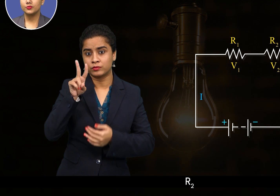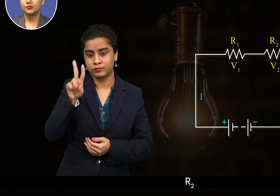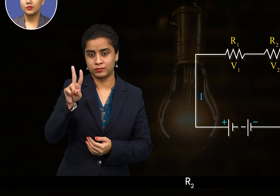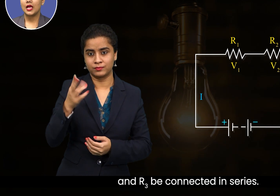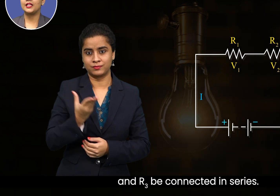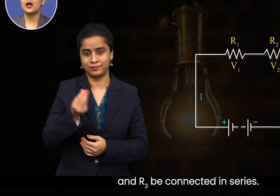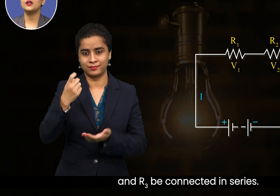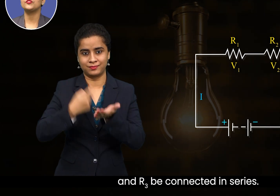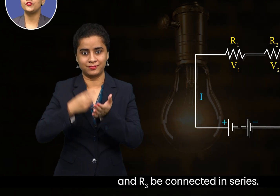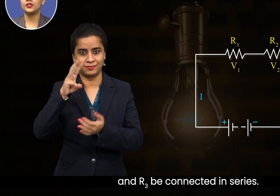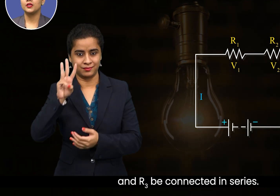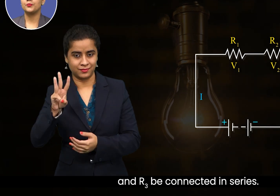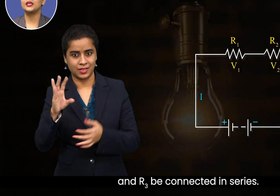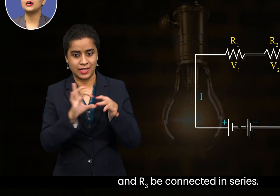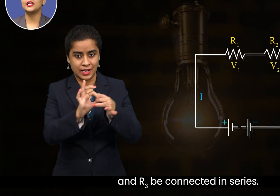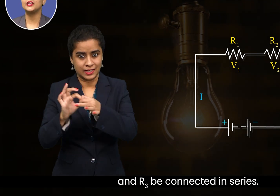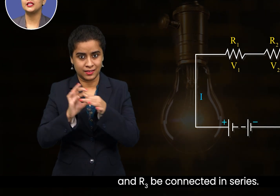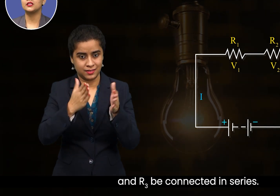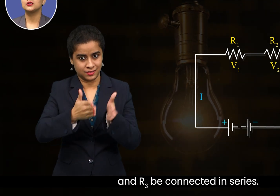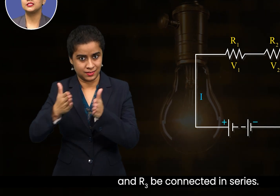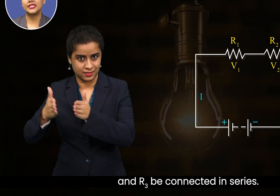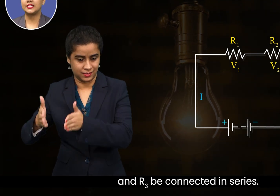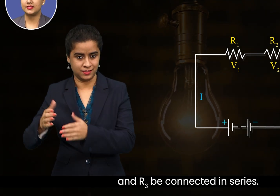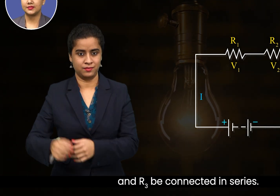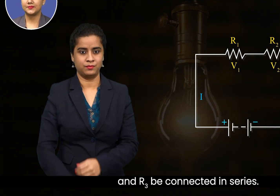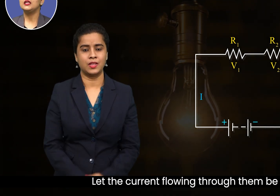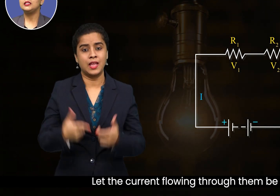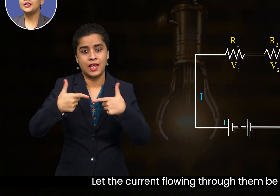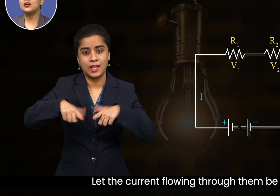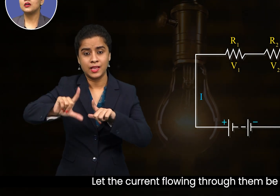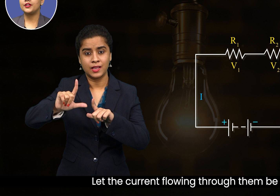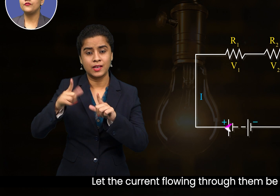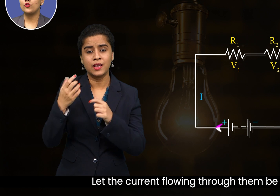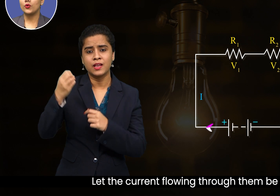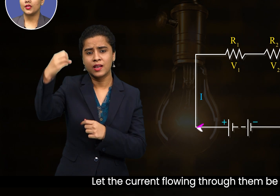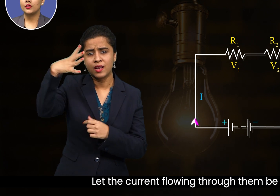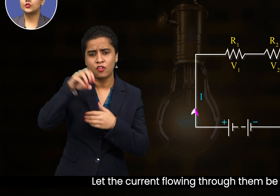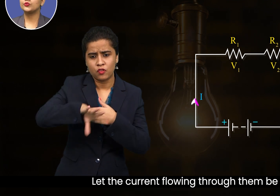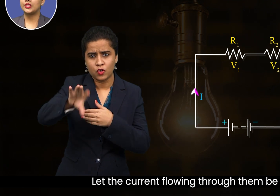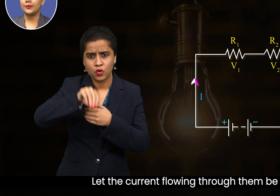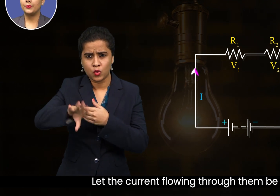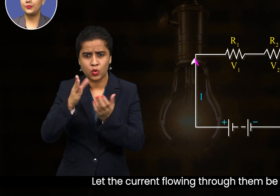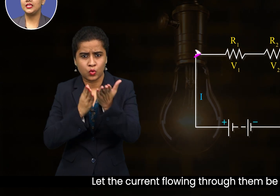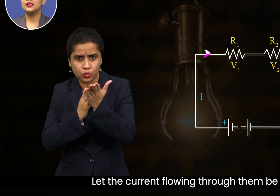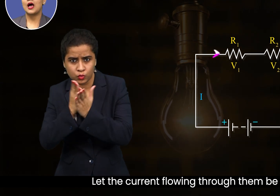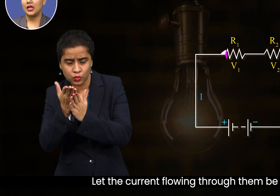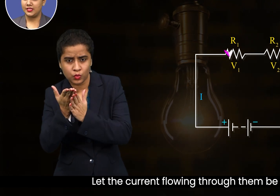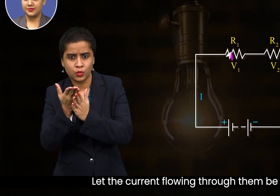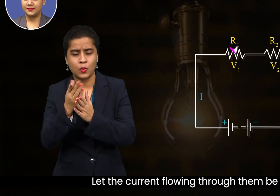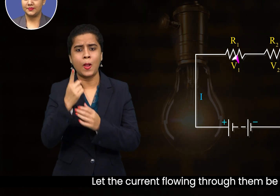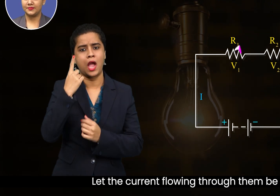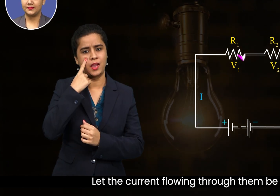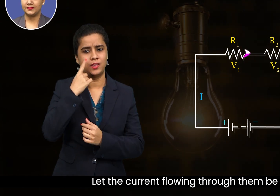R2 and R3 be connected in series. Let the current flowing through them be